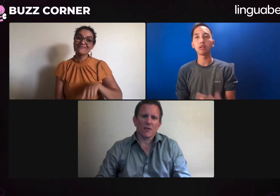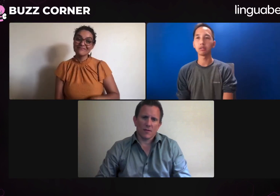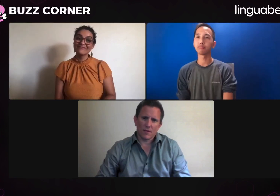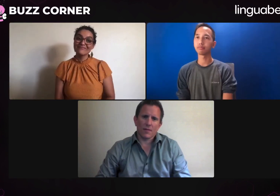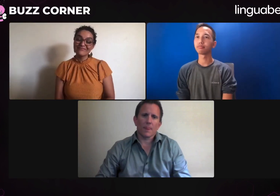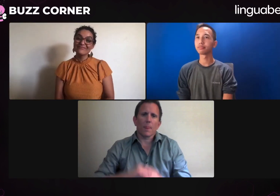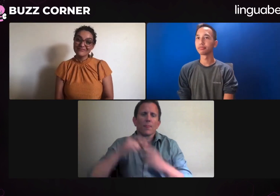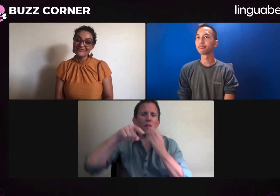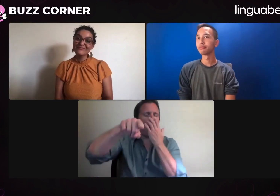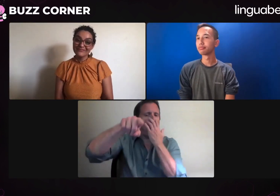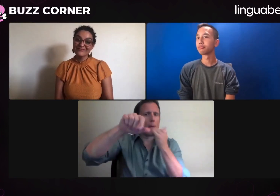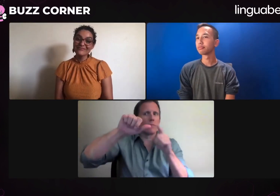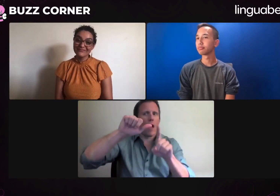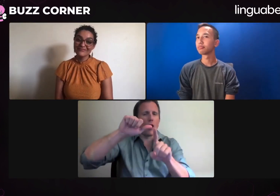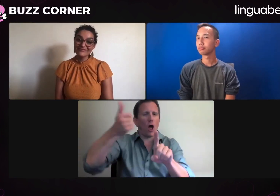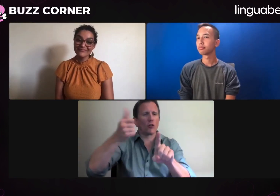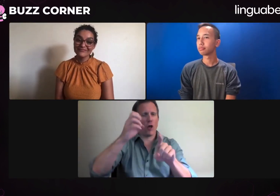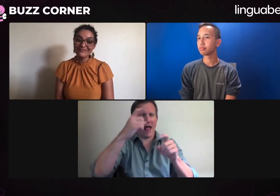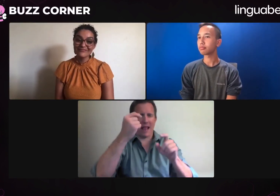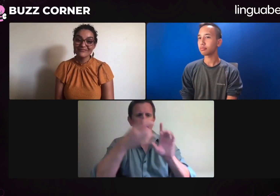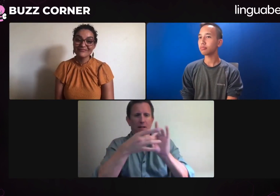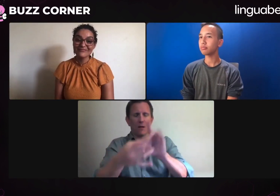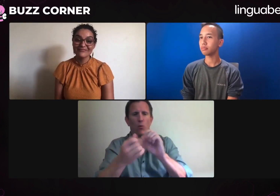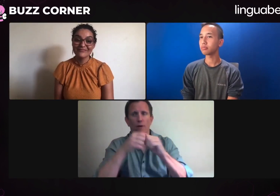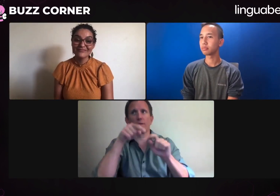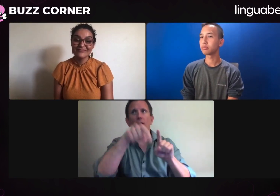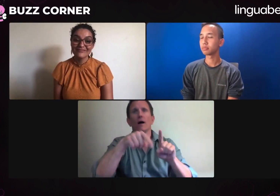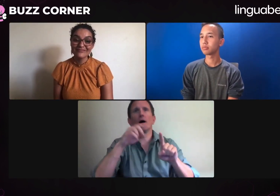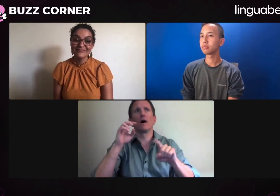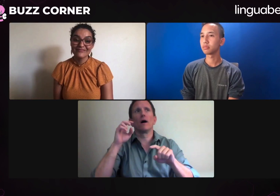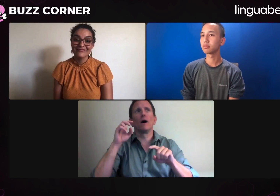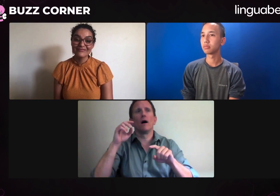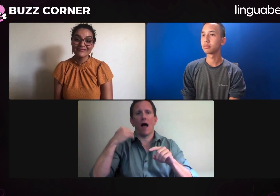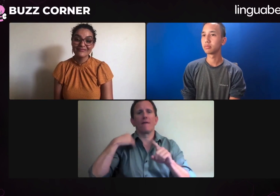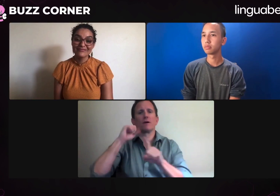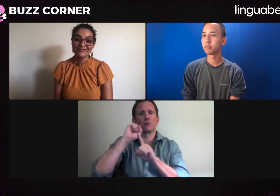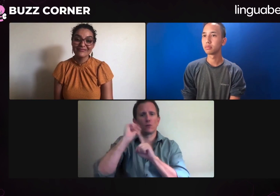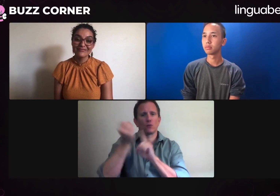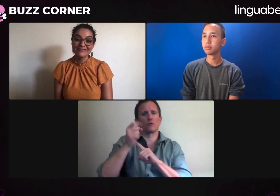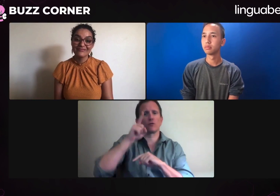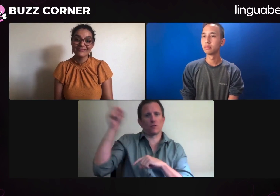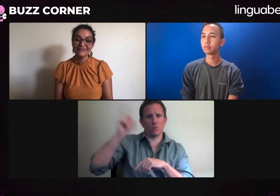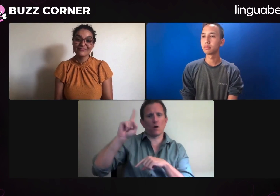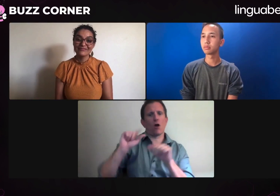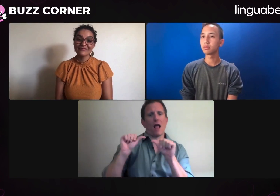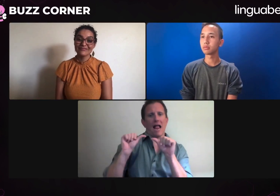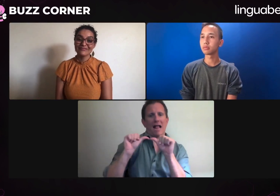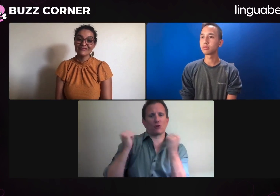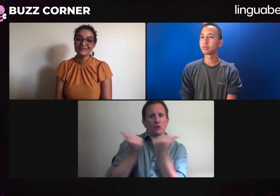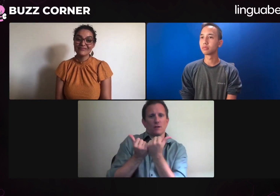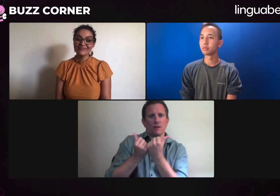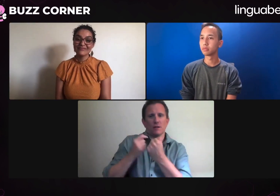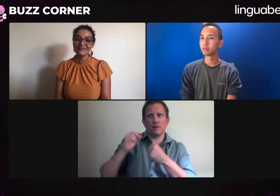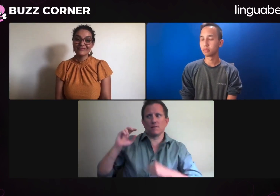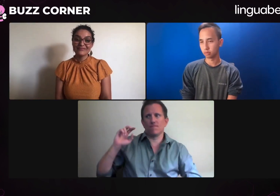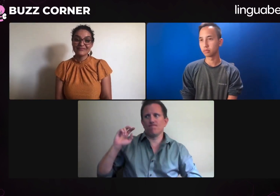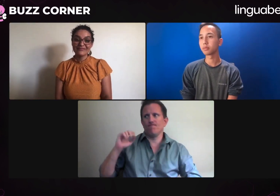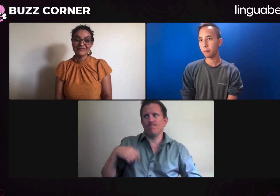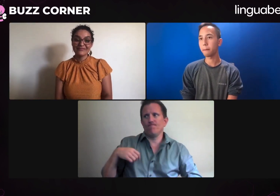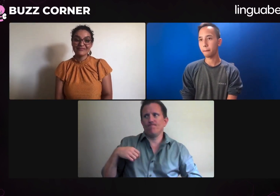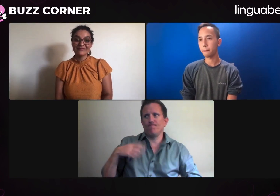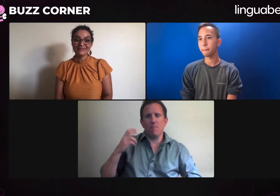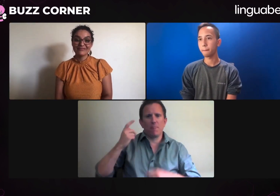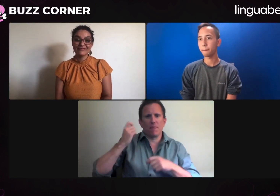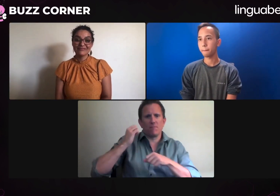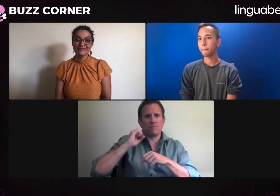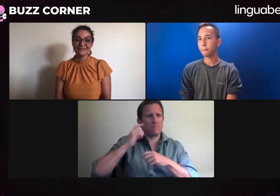feel so unsure about it. Right. And so something that is connected to this, we have a particular